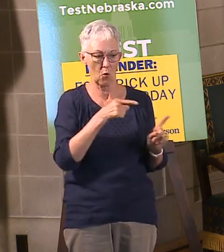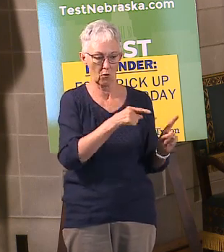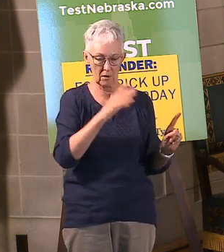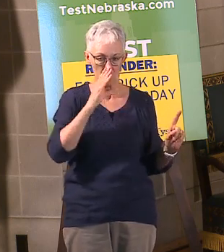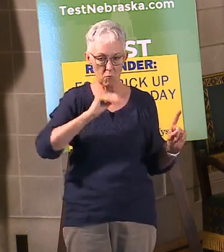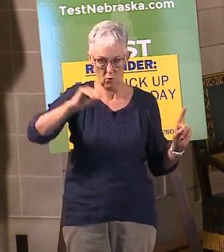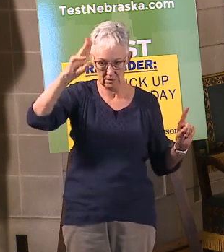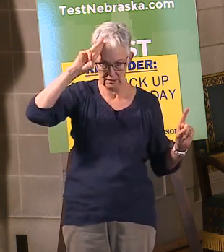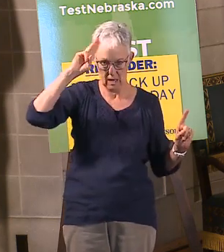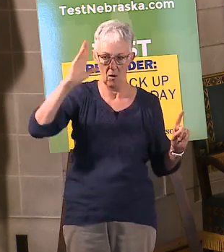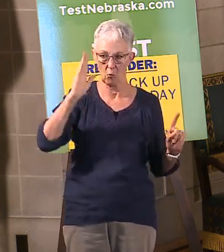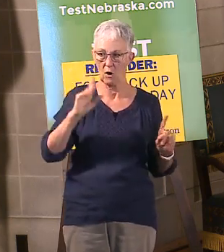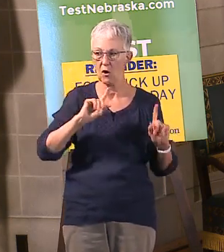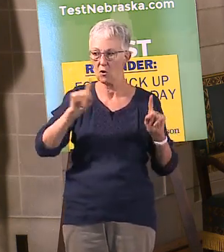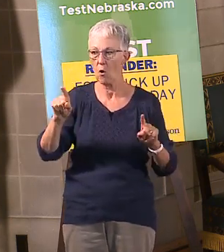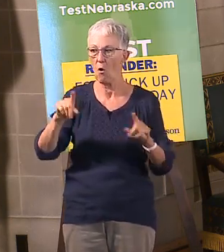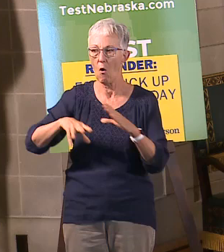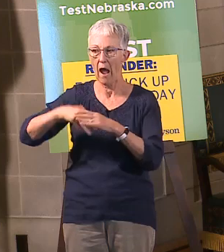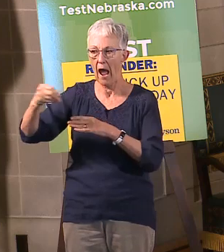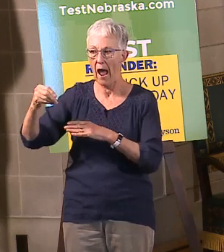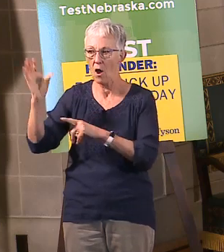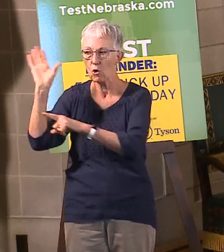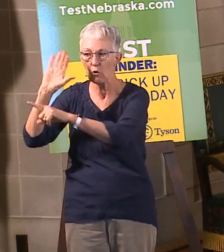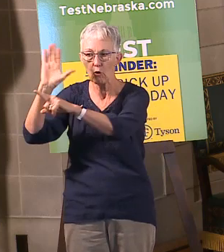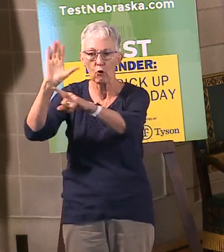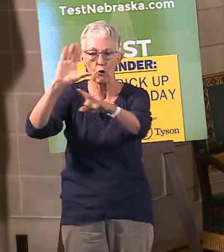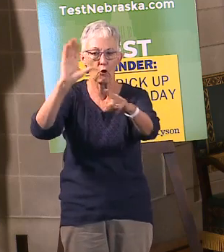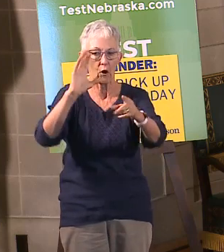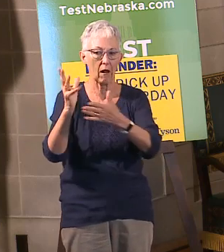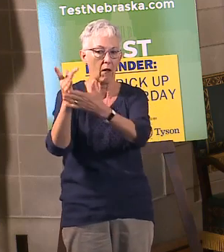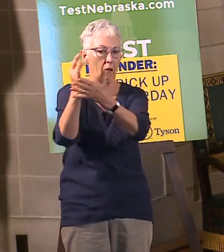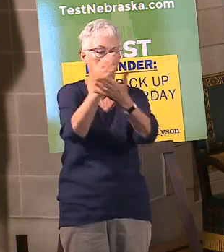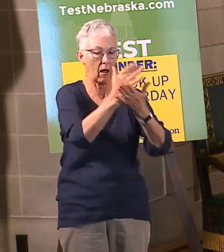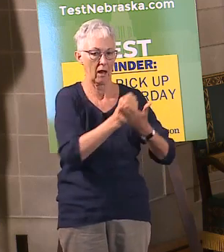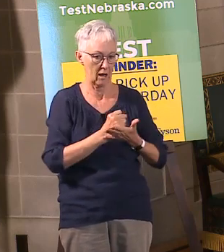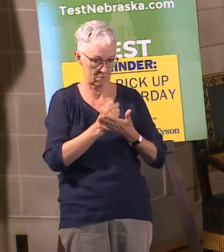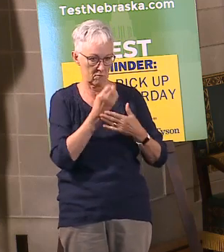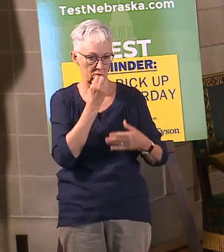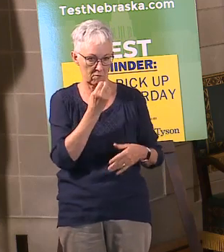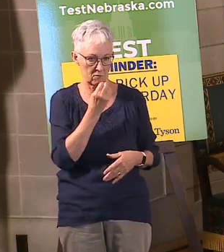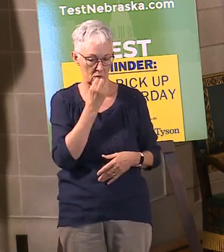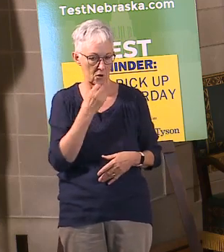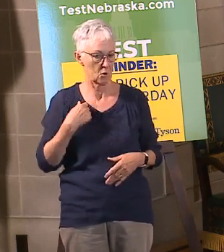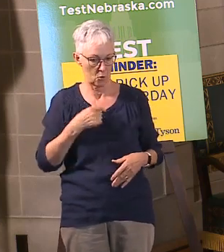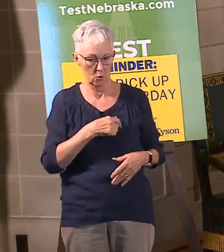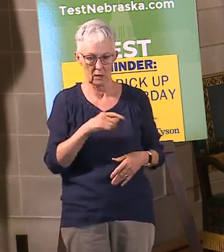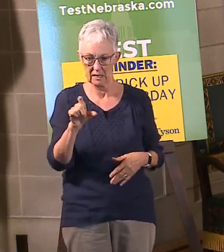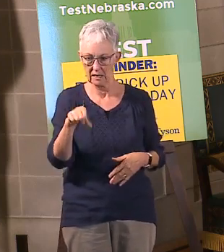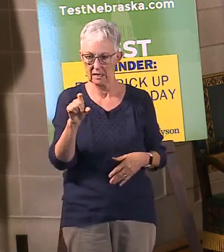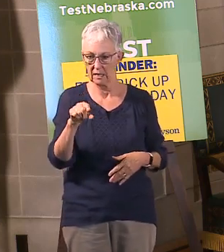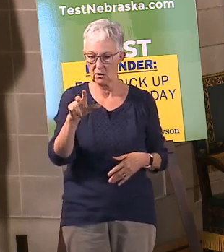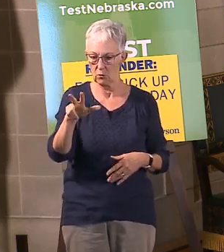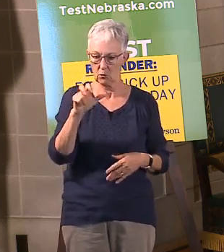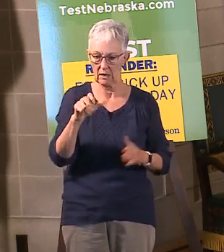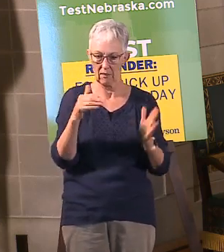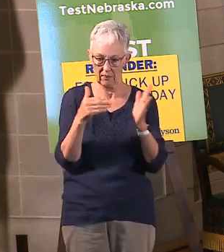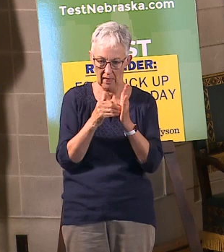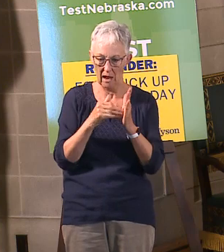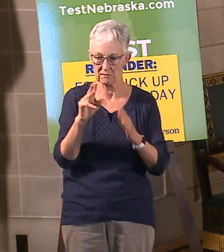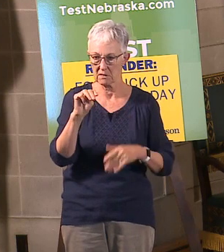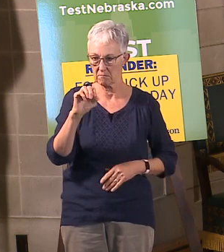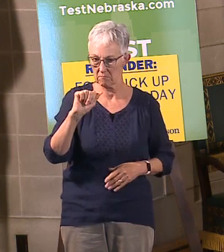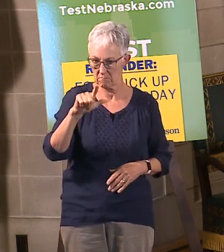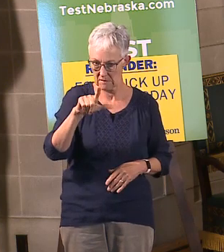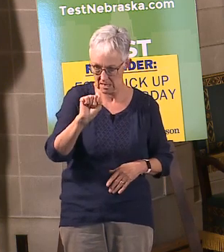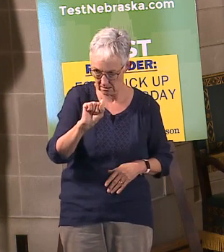when we run this service project as an organization, more than 300,000 meals are collected on an annual basis. That